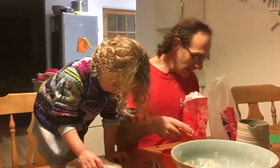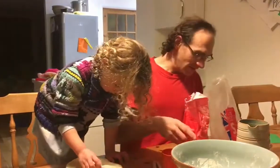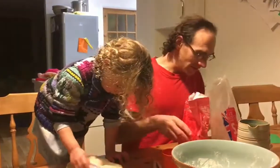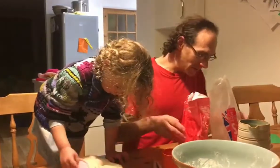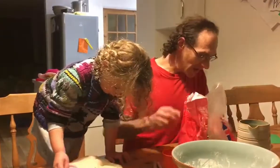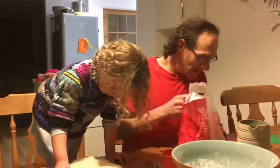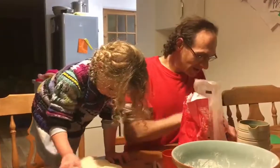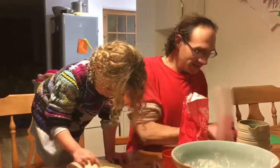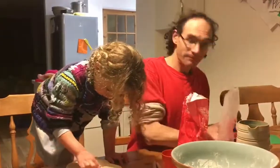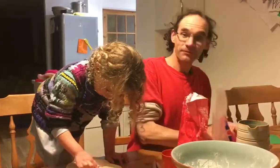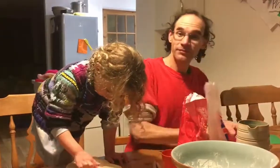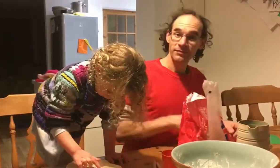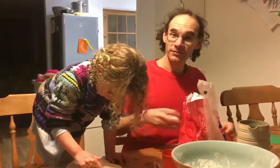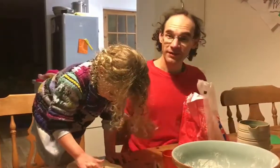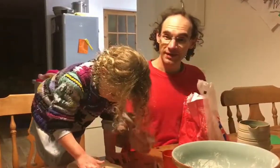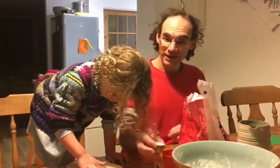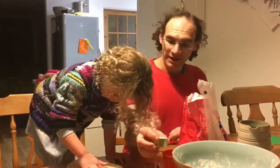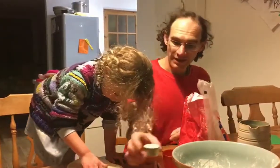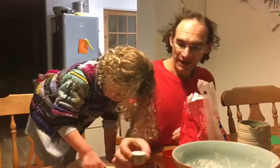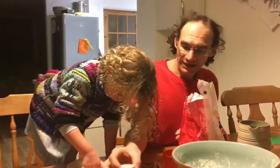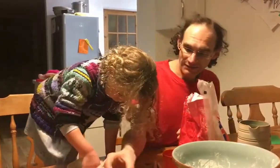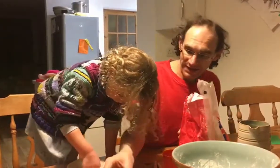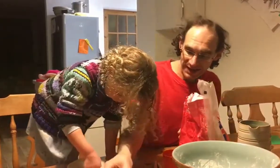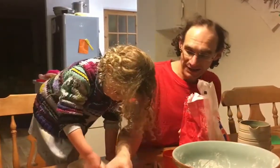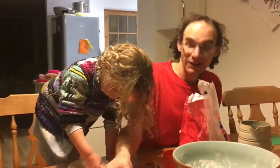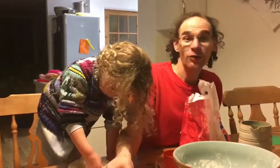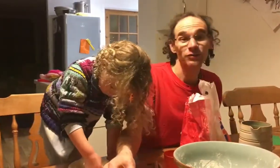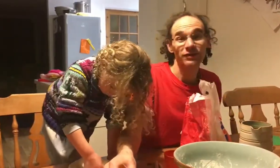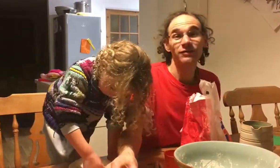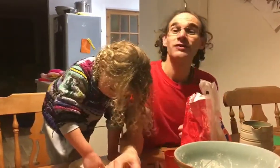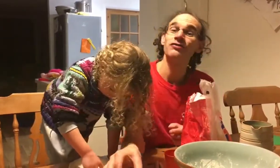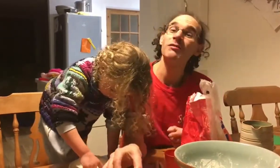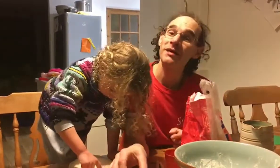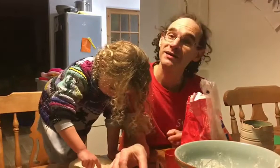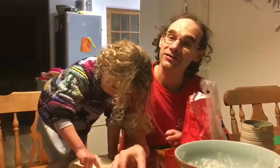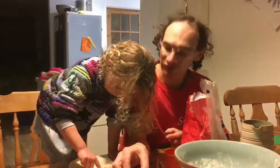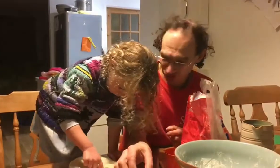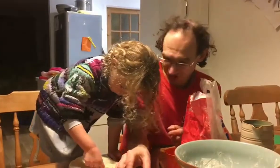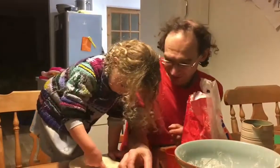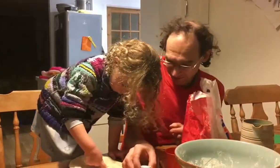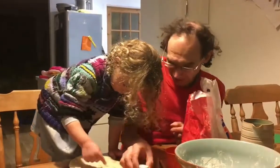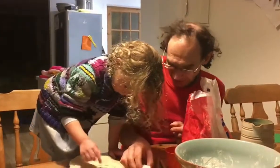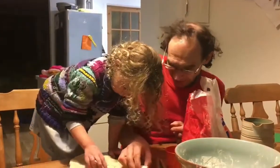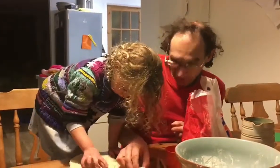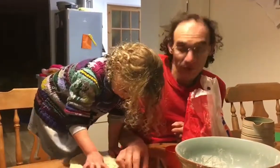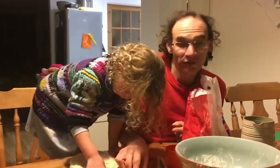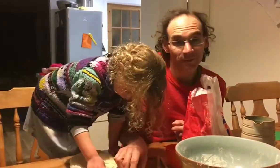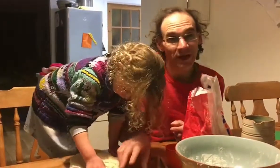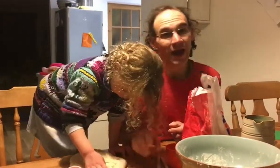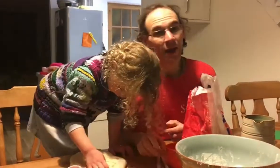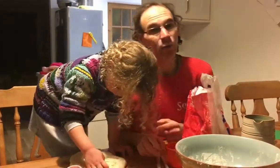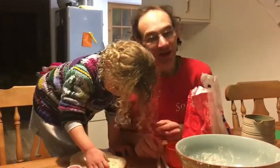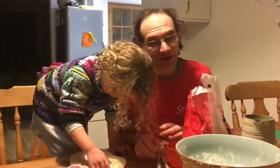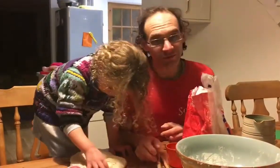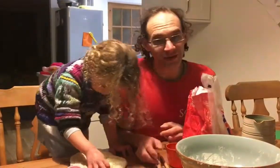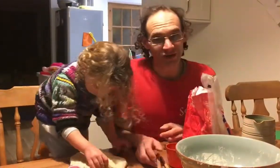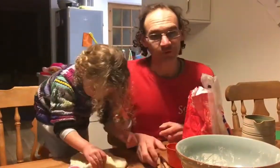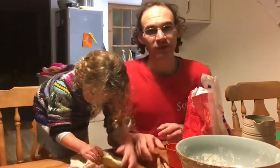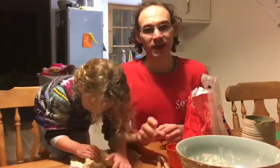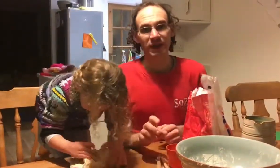even make a lovely candle holder to remind us that Jesus is the light of the world. And when you're finished,